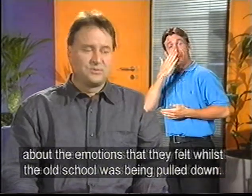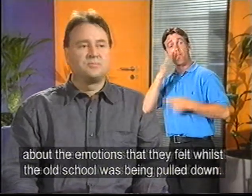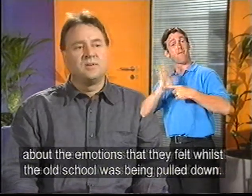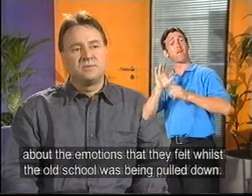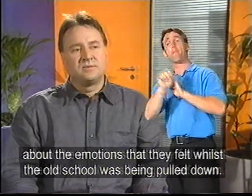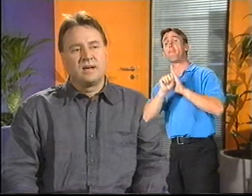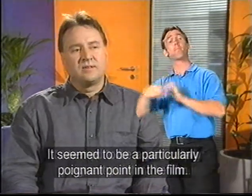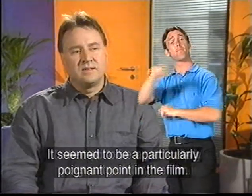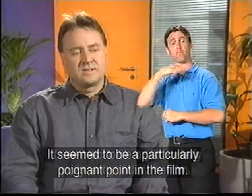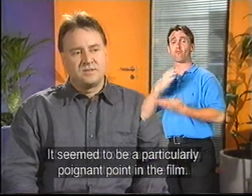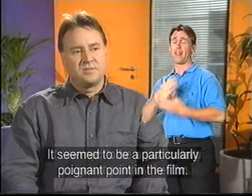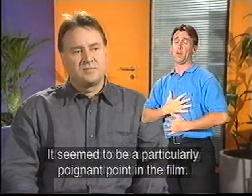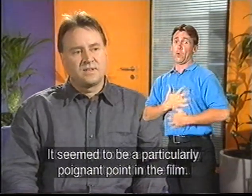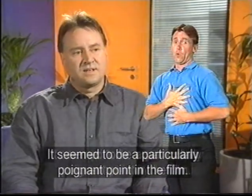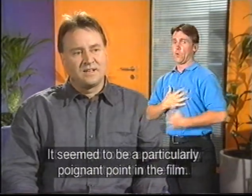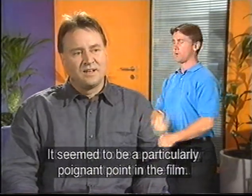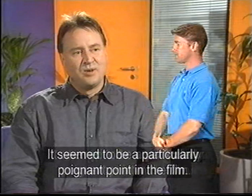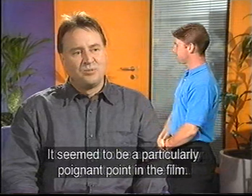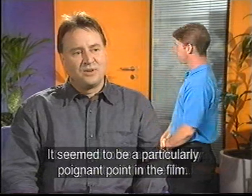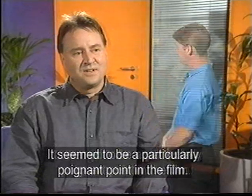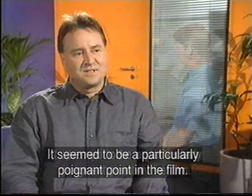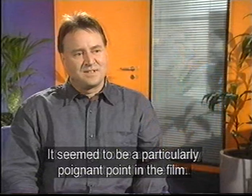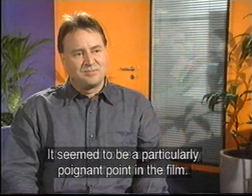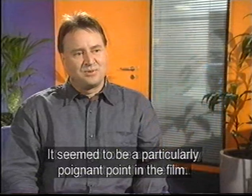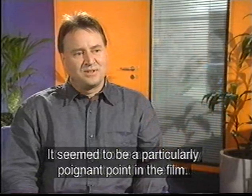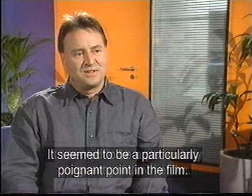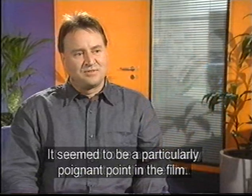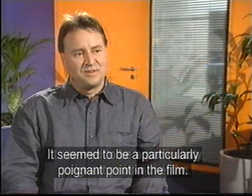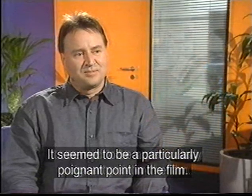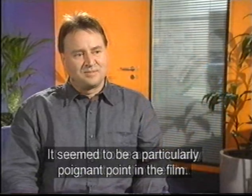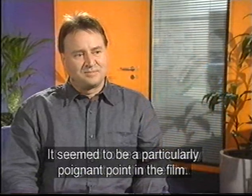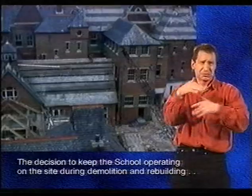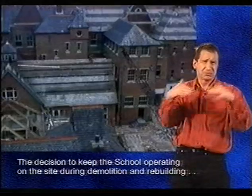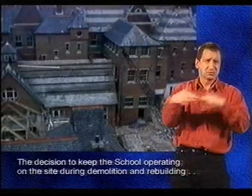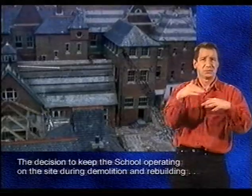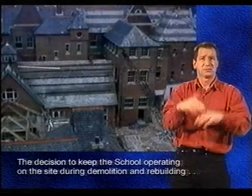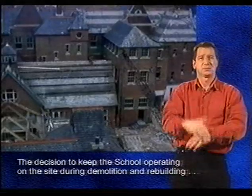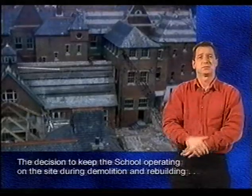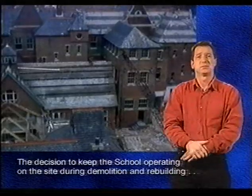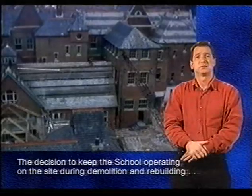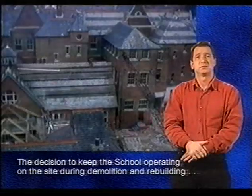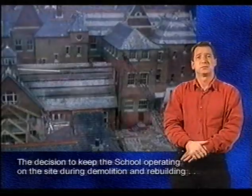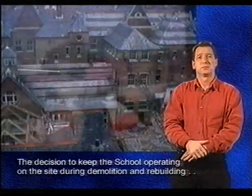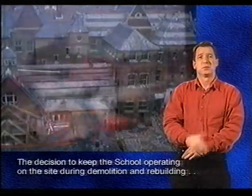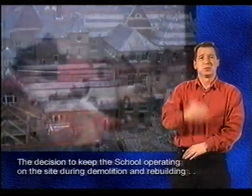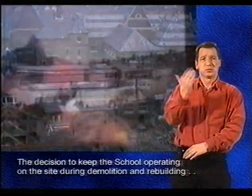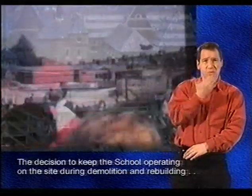was being pulled down, and it seemed to be a particularly poignant point in the film. The decision to keep the school operating on the site